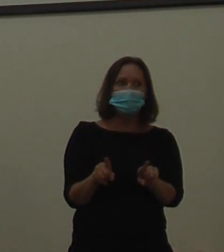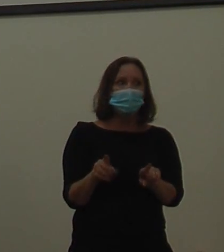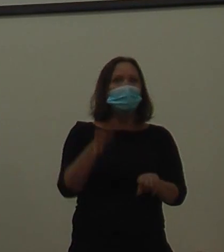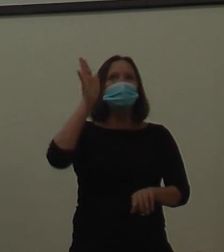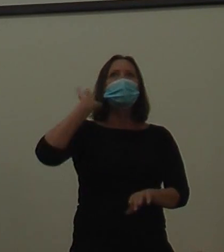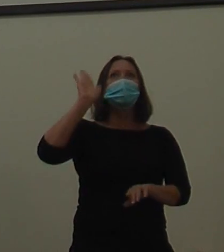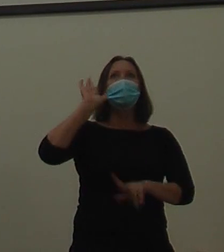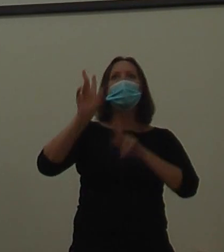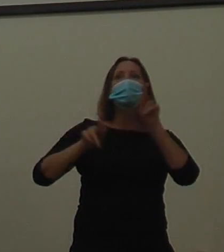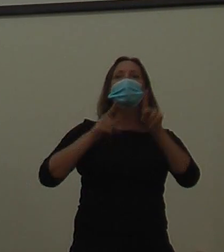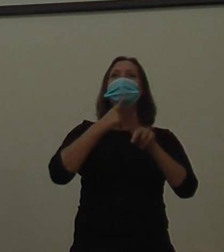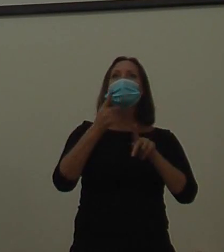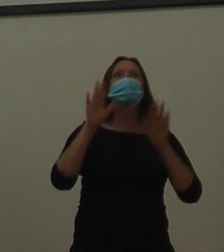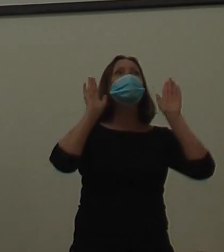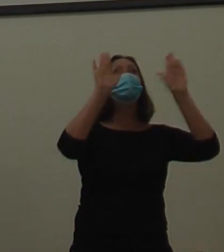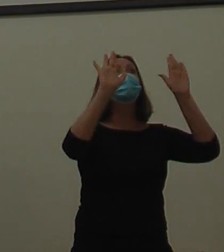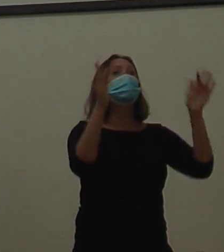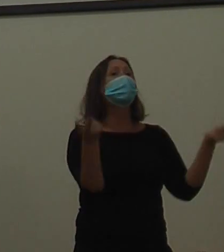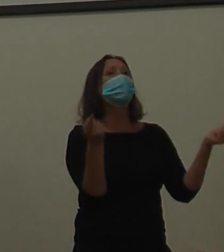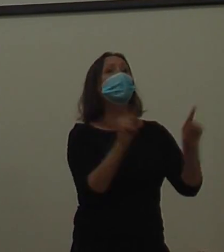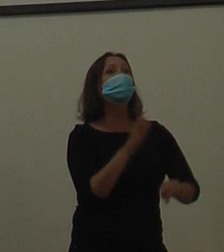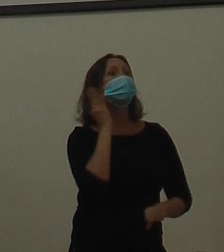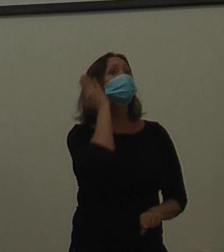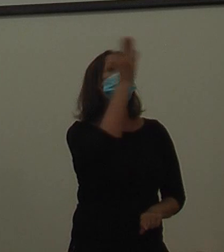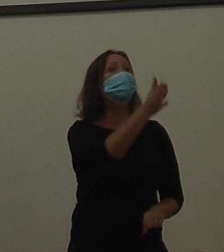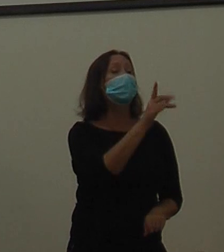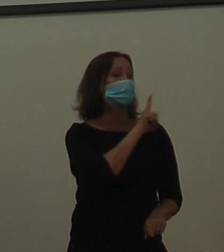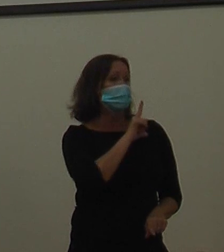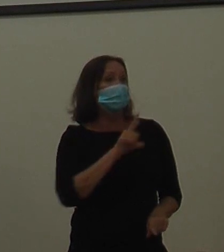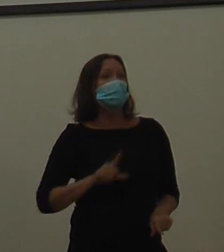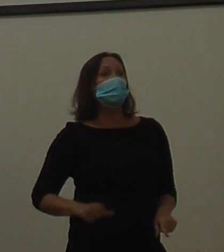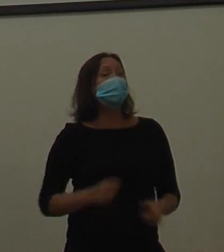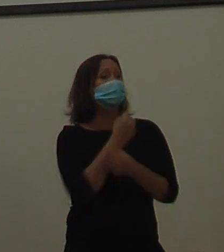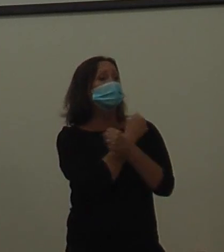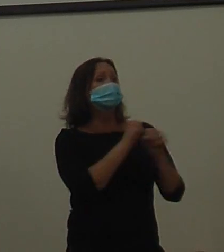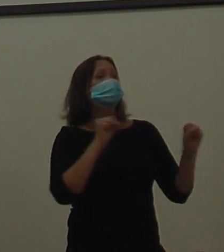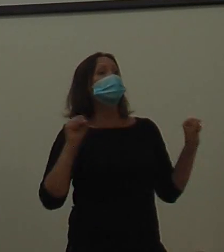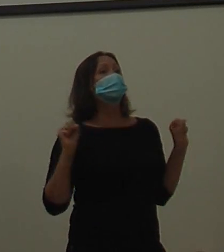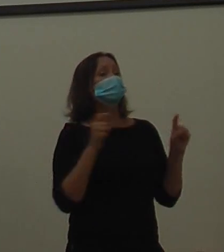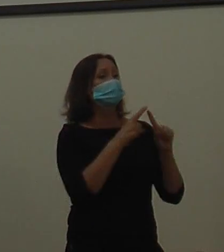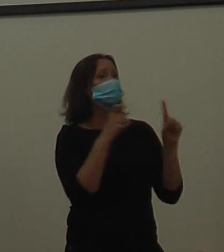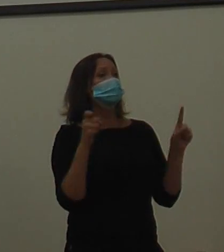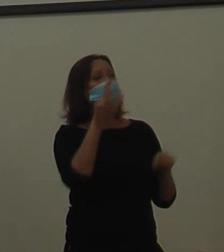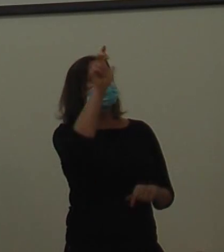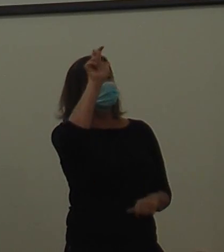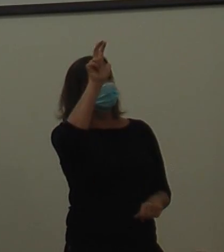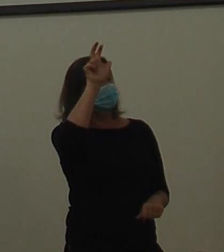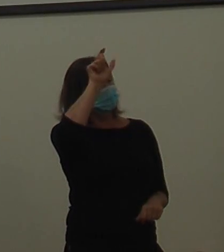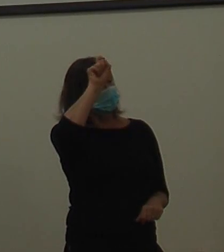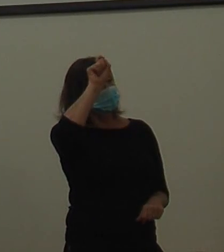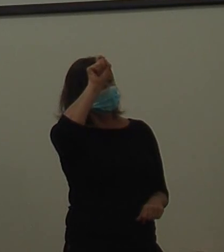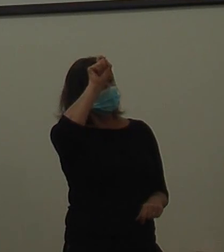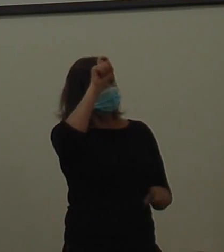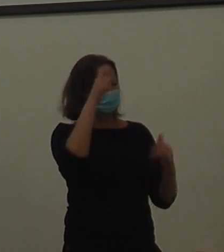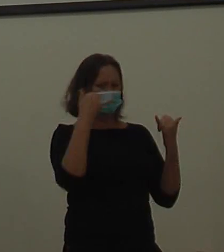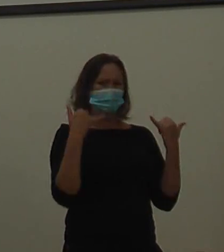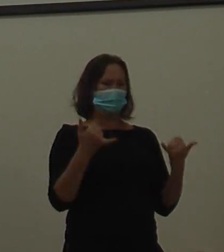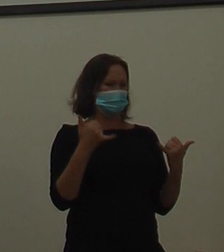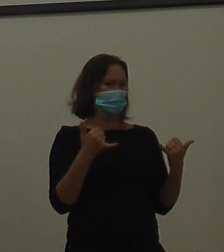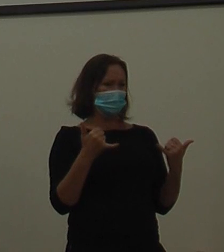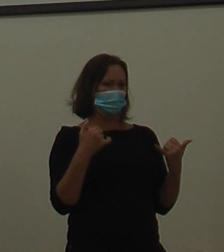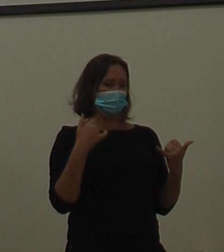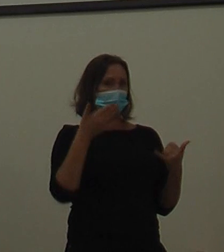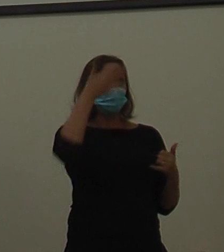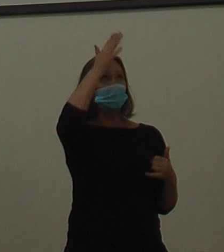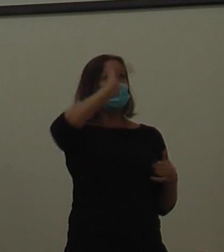fathers recounted to us, saying, did not the Lord bring us up from Egypt? But now the Lord has forsaken